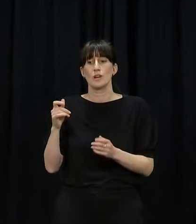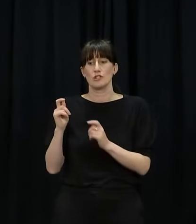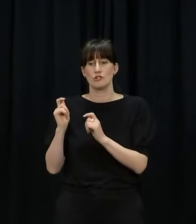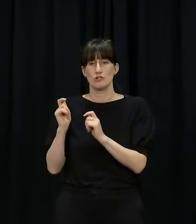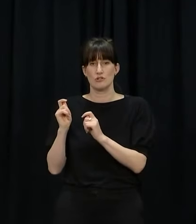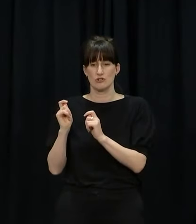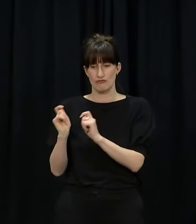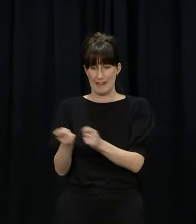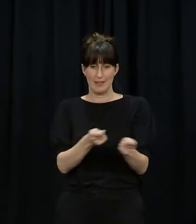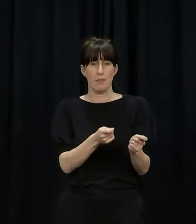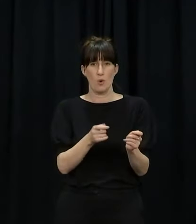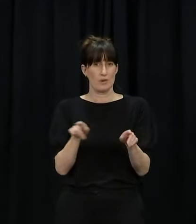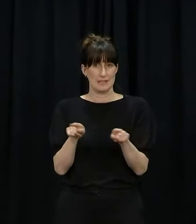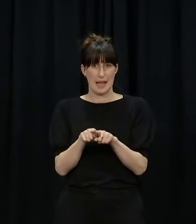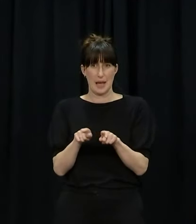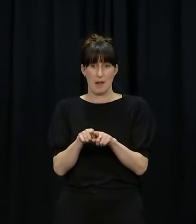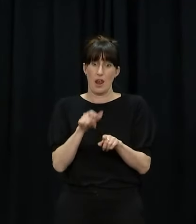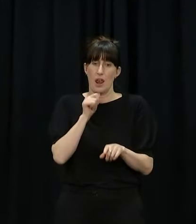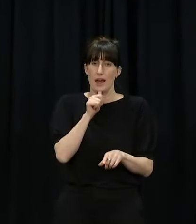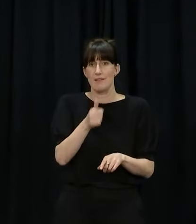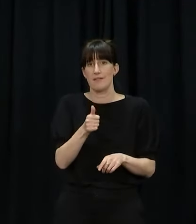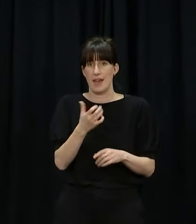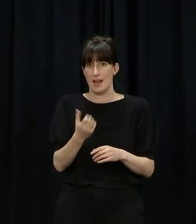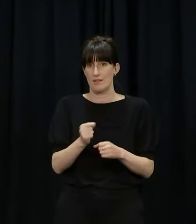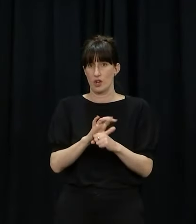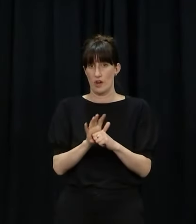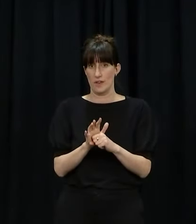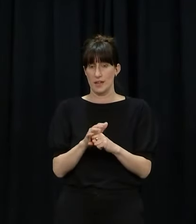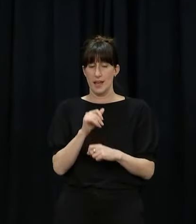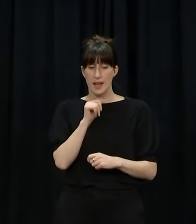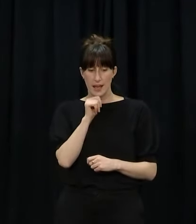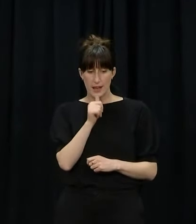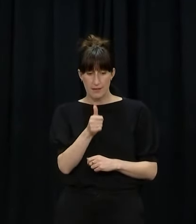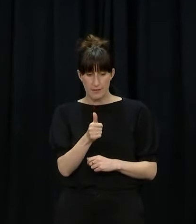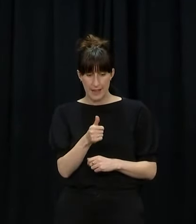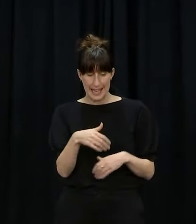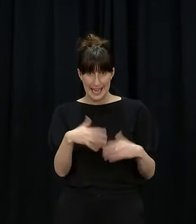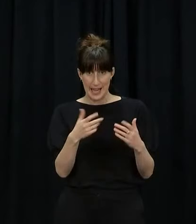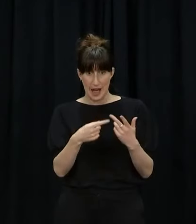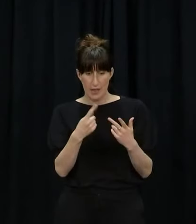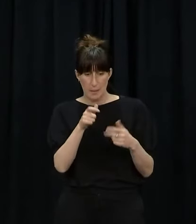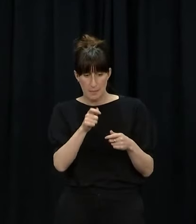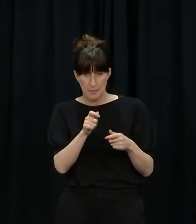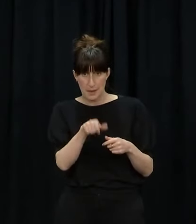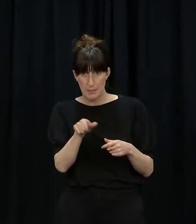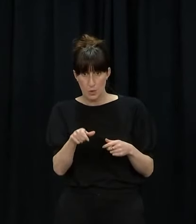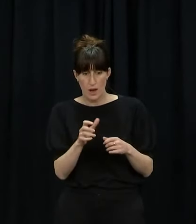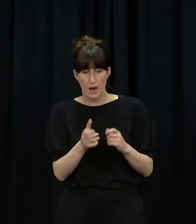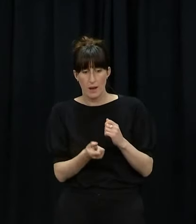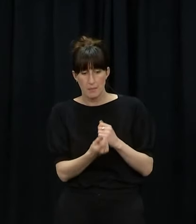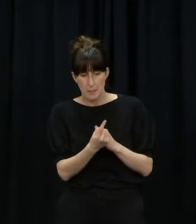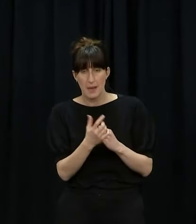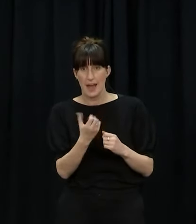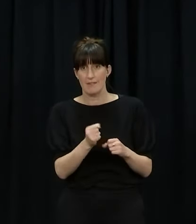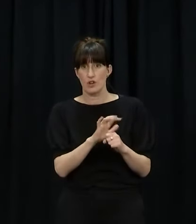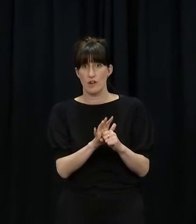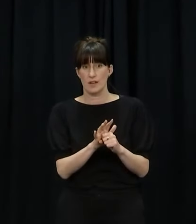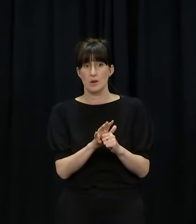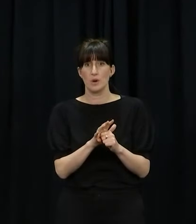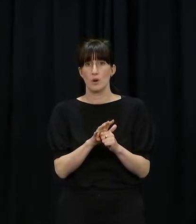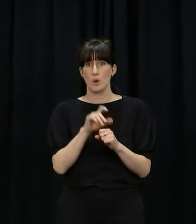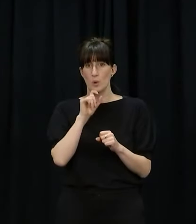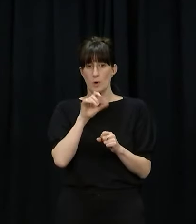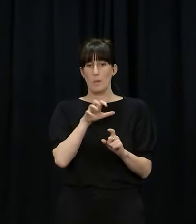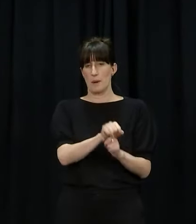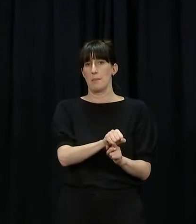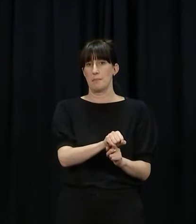facility. So if they did indeed become infected, we would then see that through our testing. And we do contact trace. Even when we have